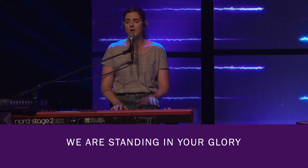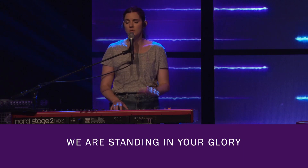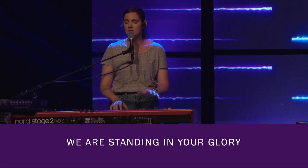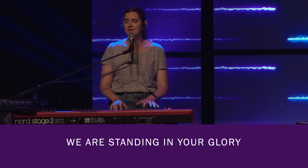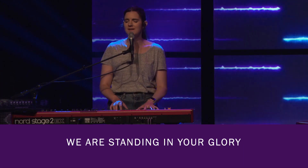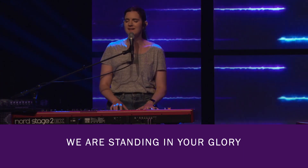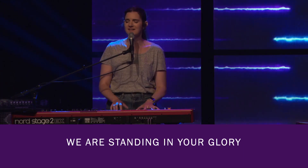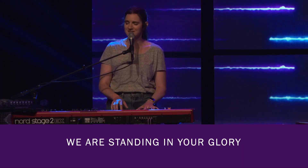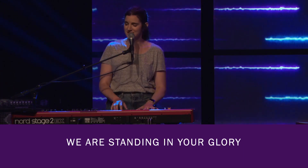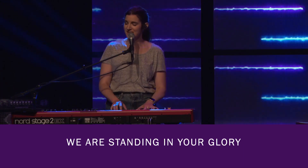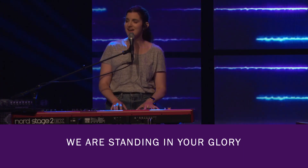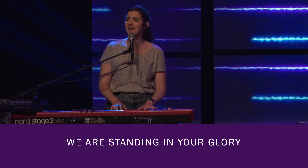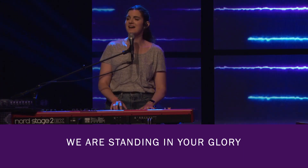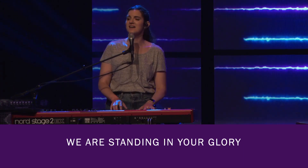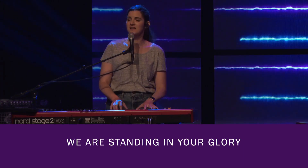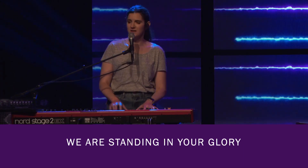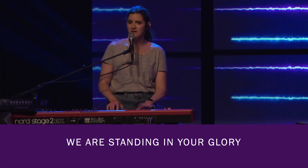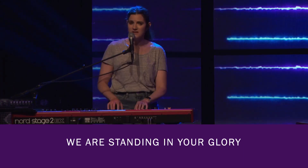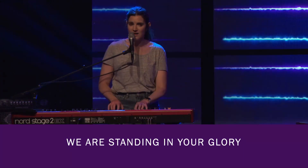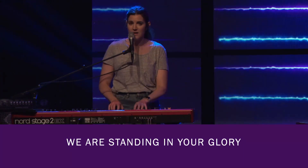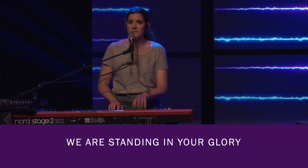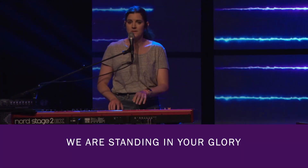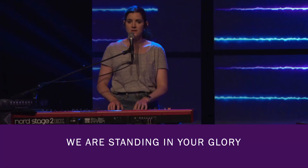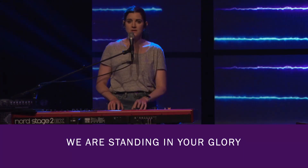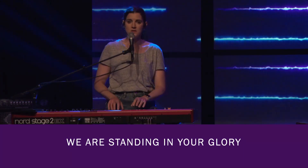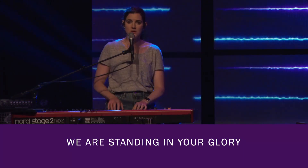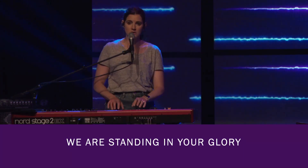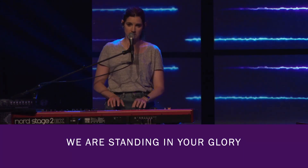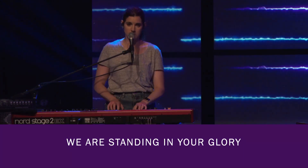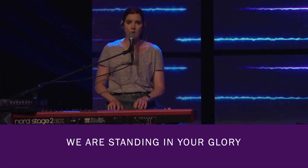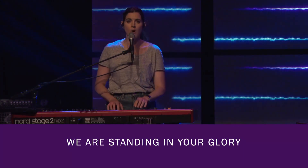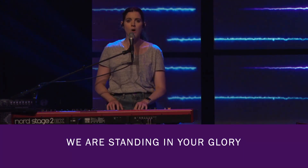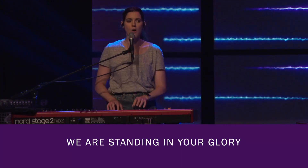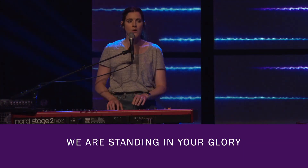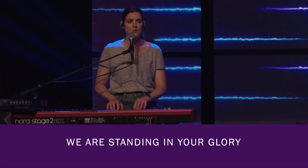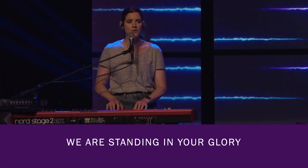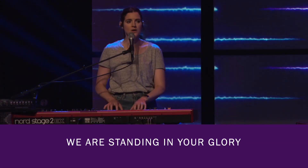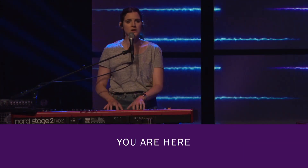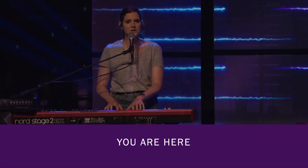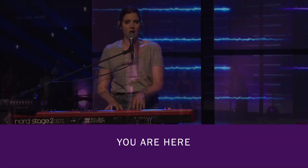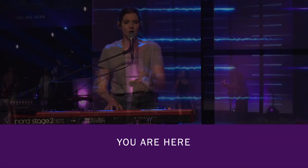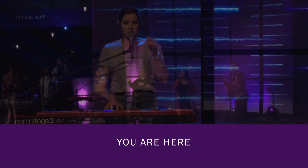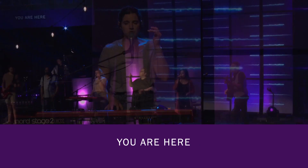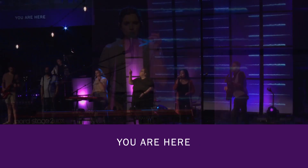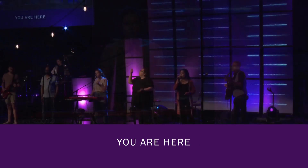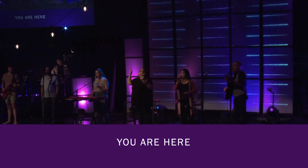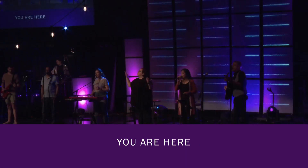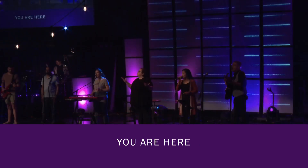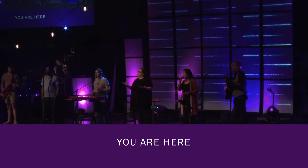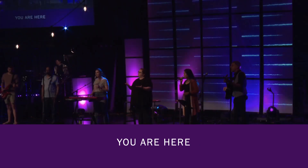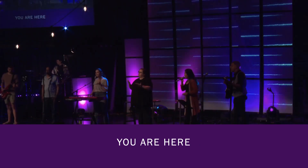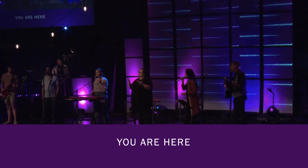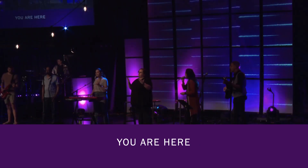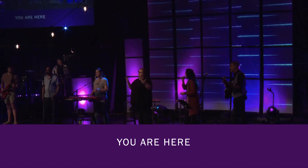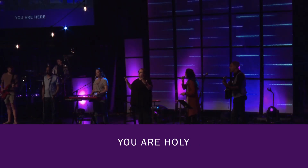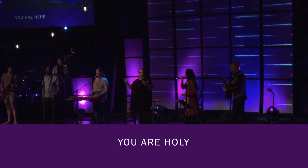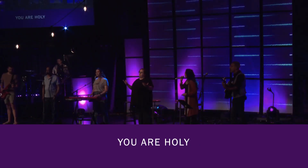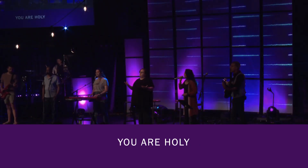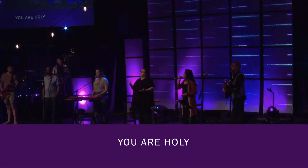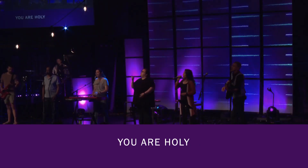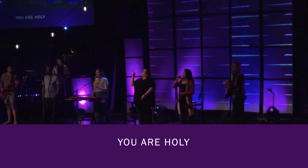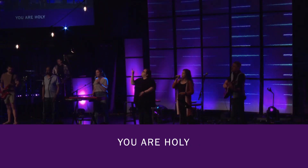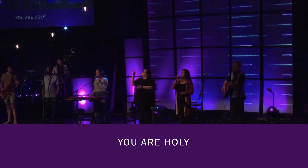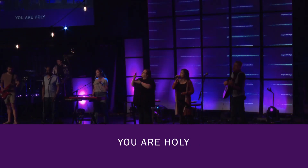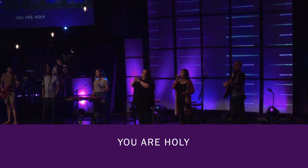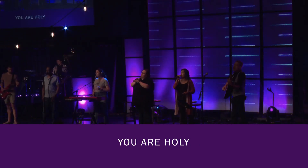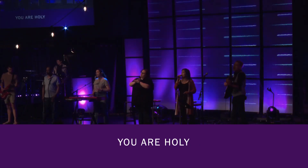holy. We are standing in your glory. You are